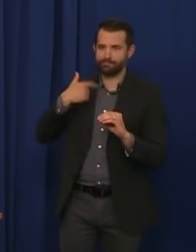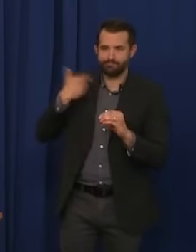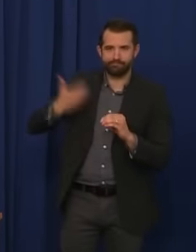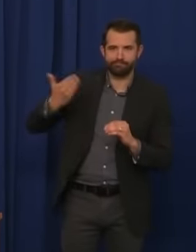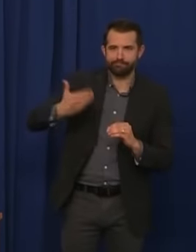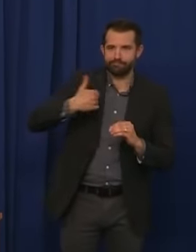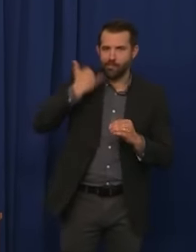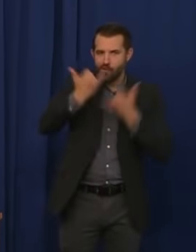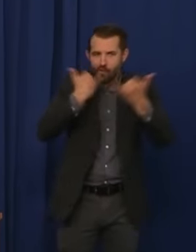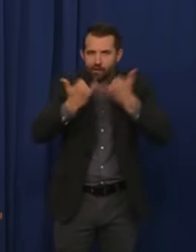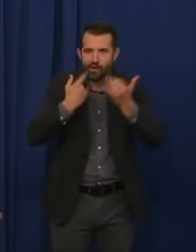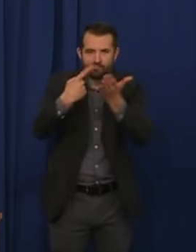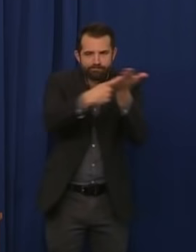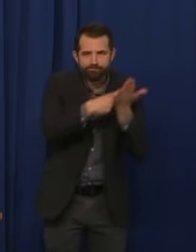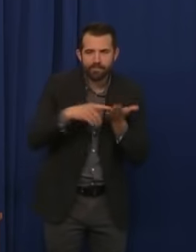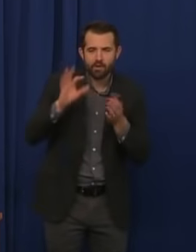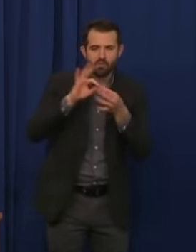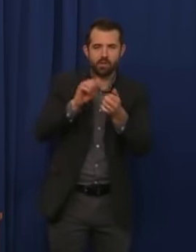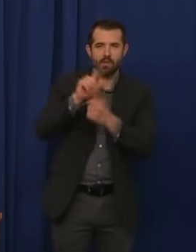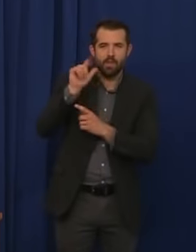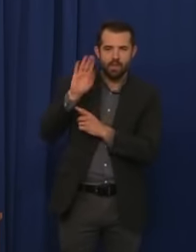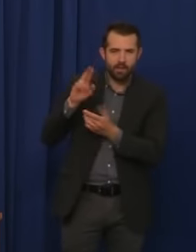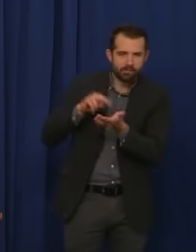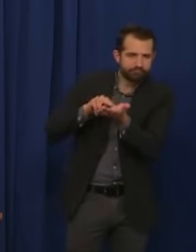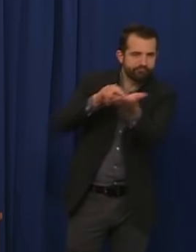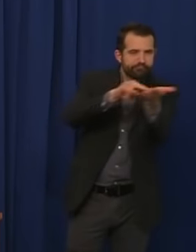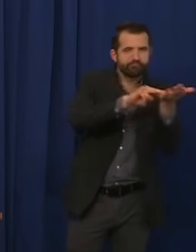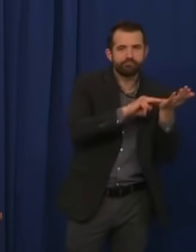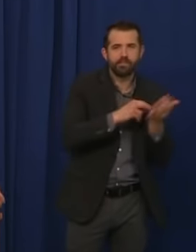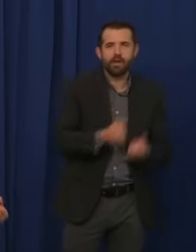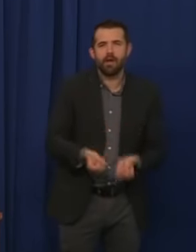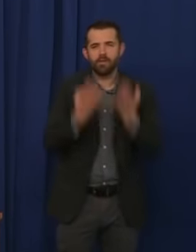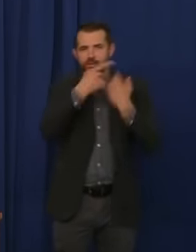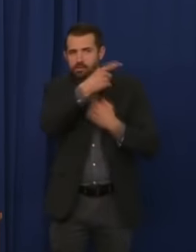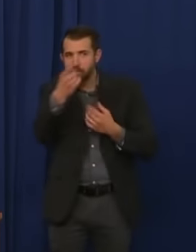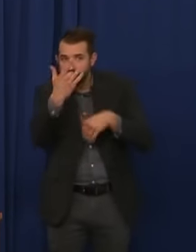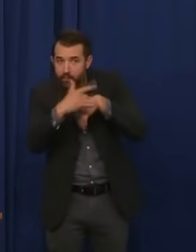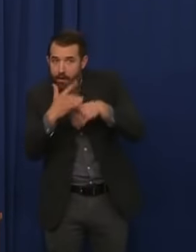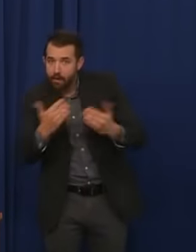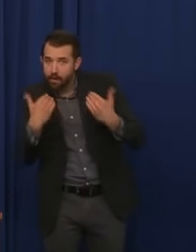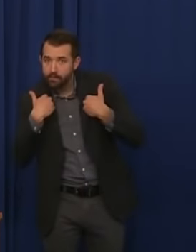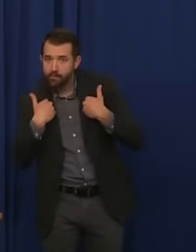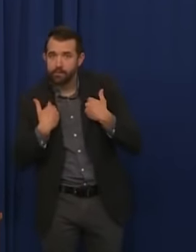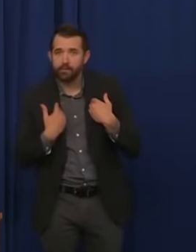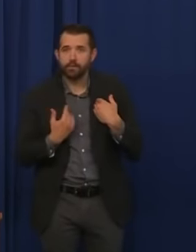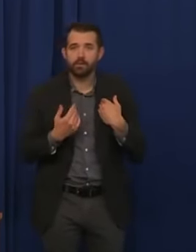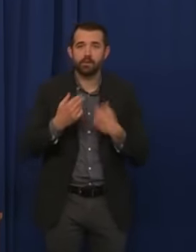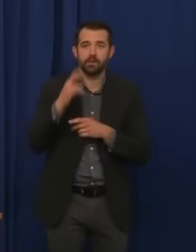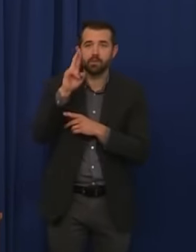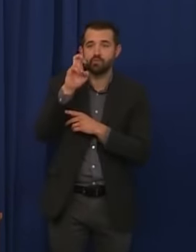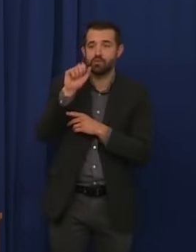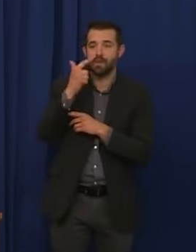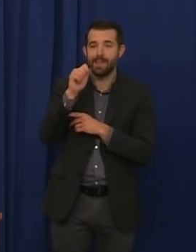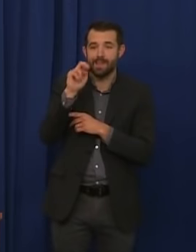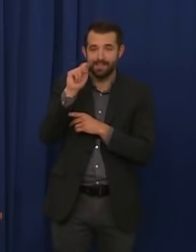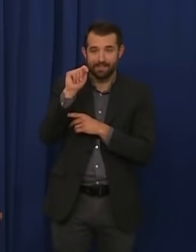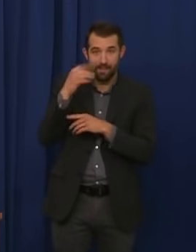across the state to keep tabs on what the capacity is and what the supply of reagents are. But Don, the premise of your